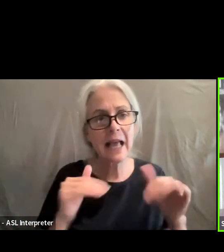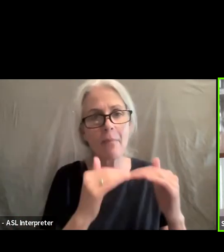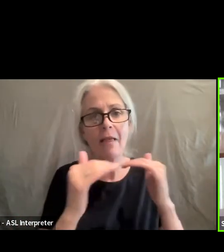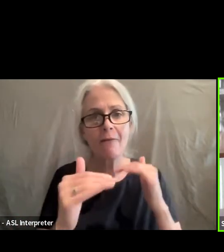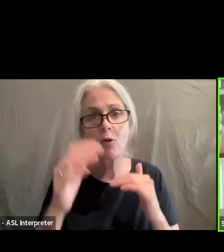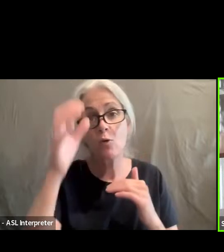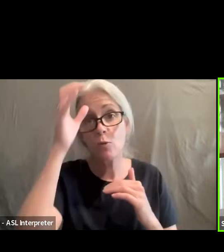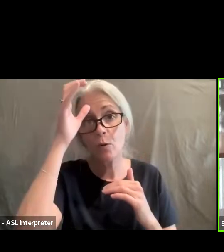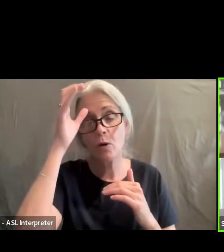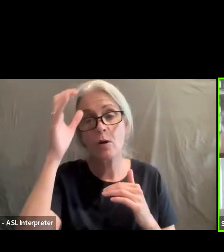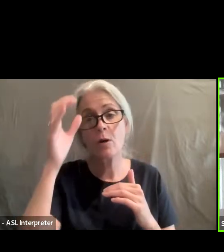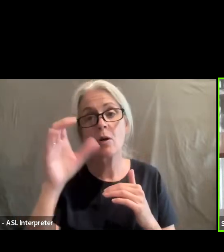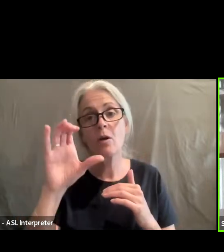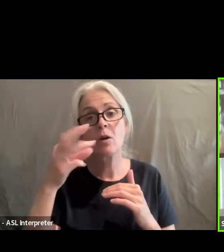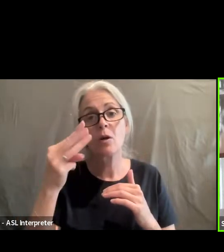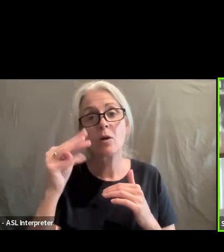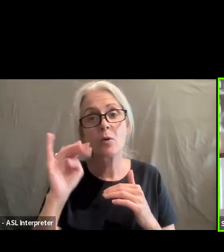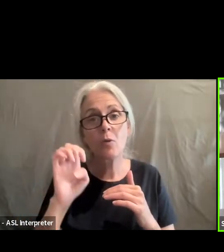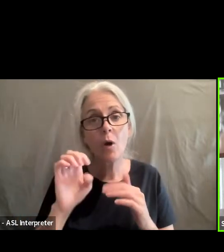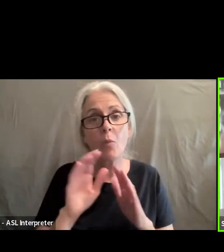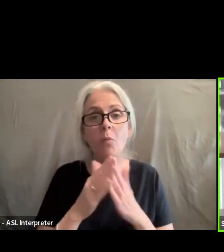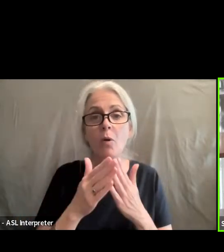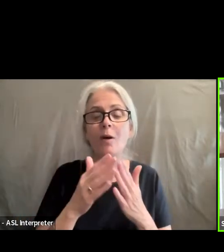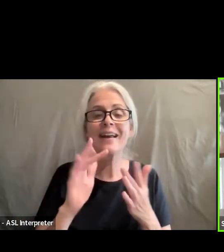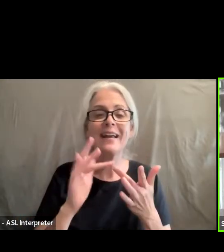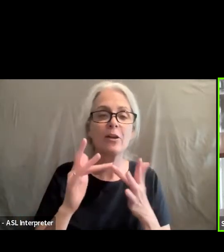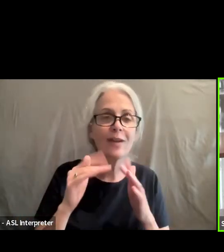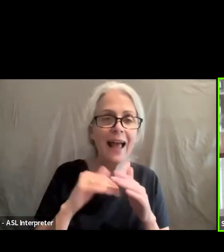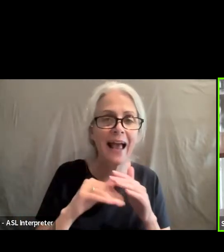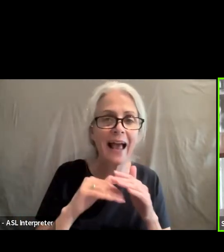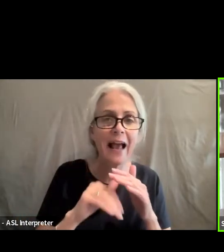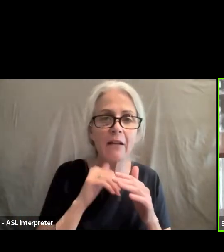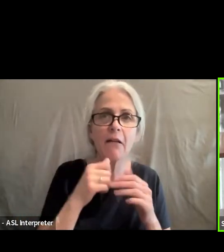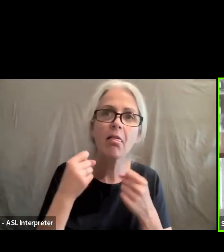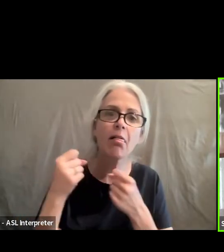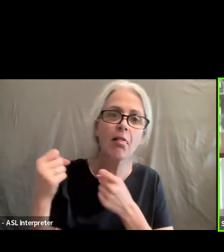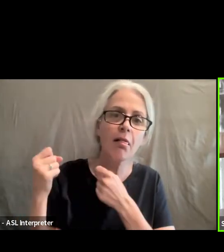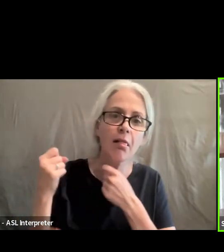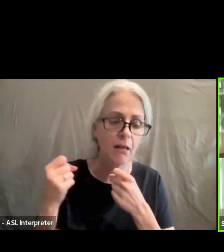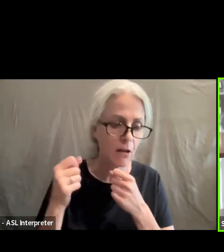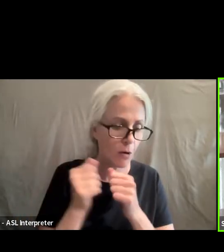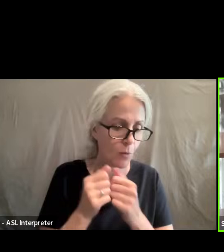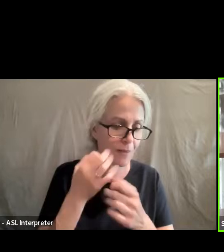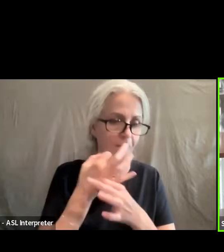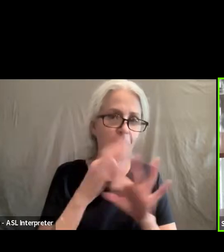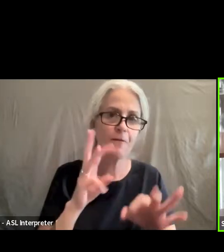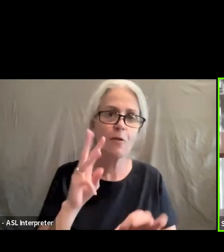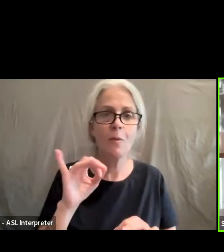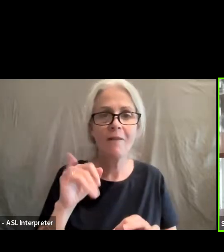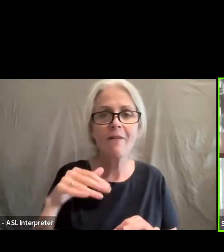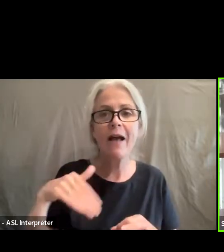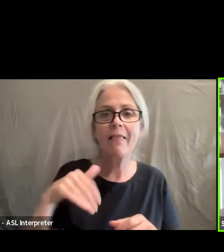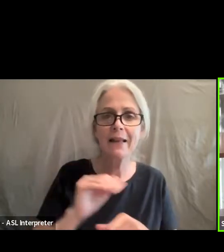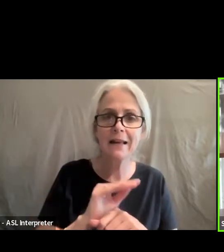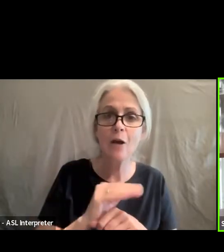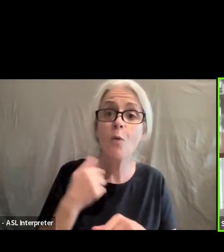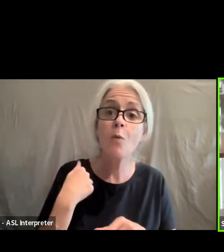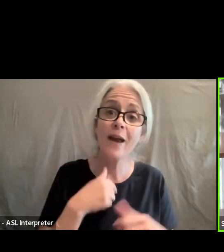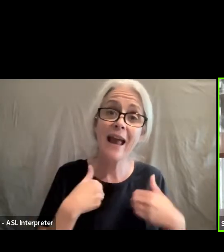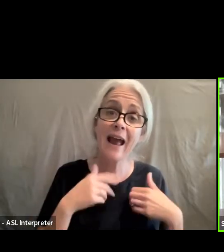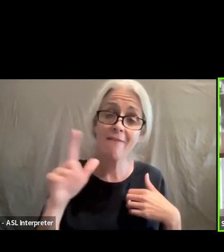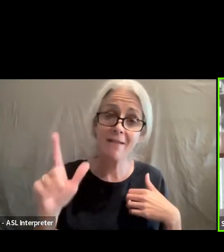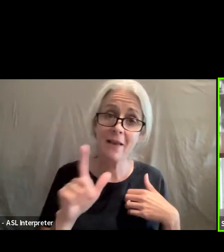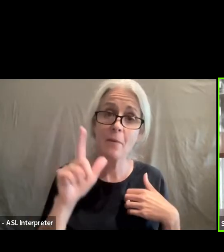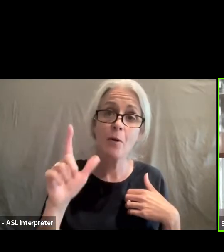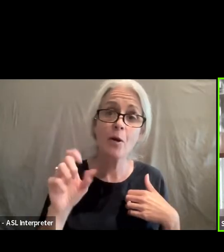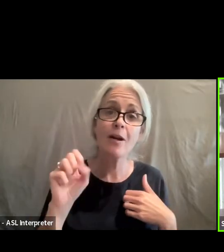Chromebook, internet access, so they're not driving to those places with the free Wi-Fi late at night, because we have a library in San